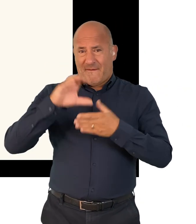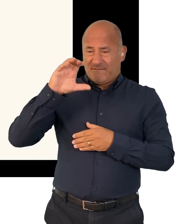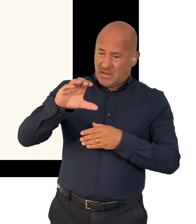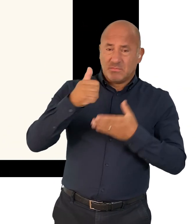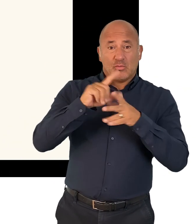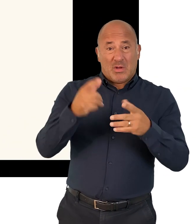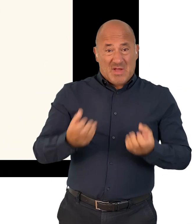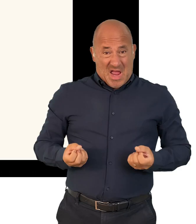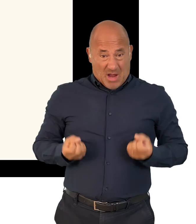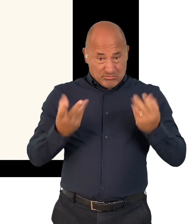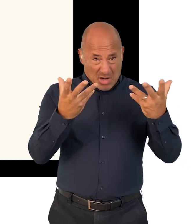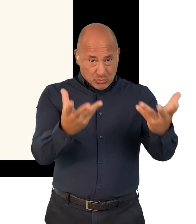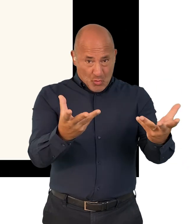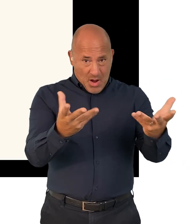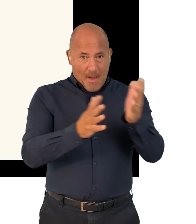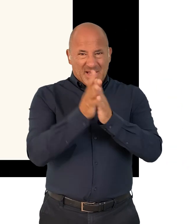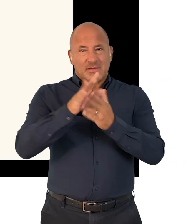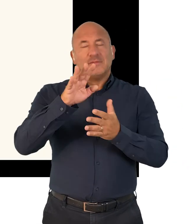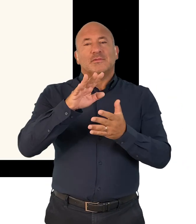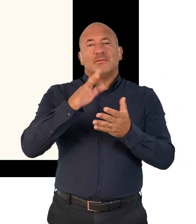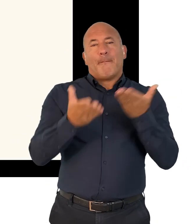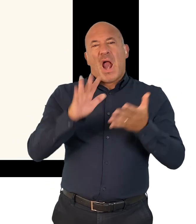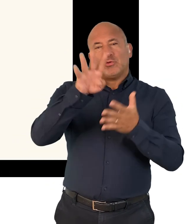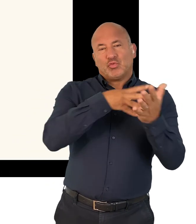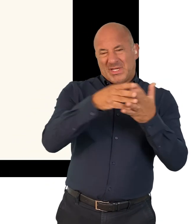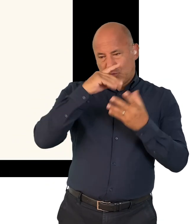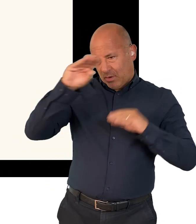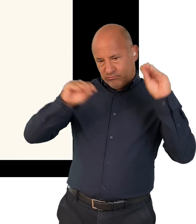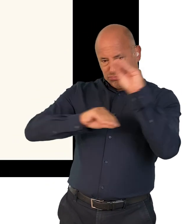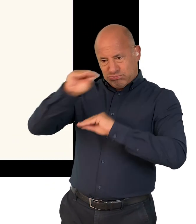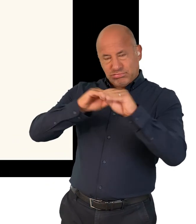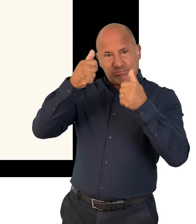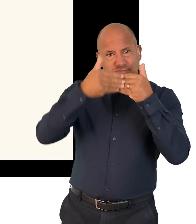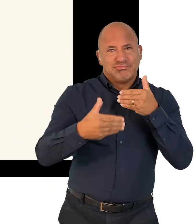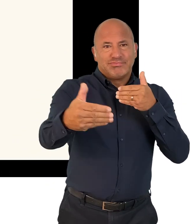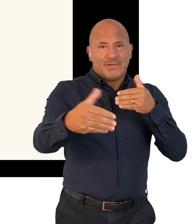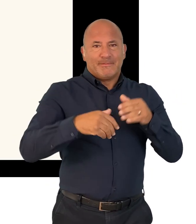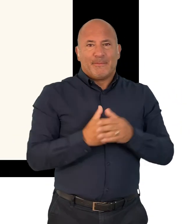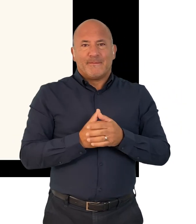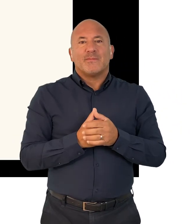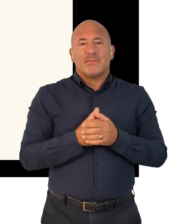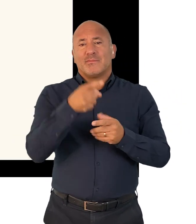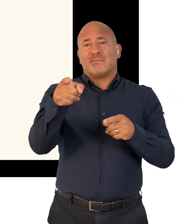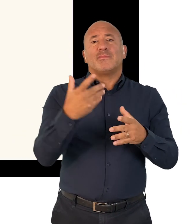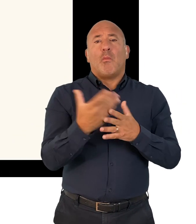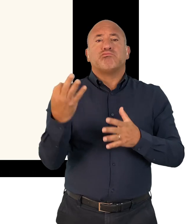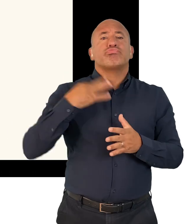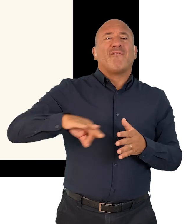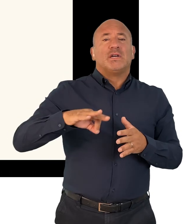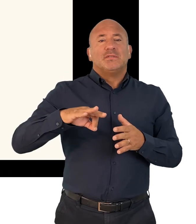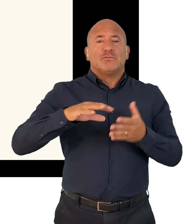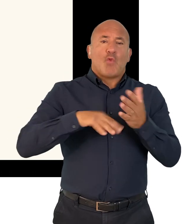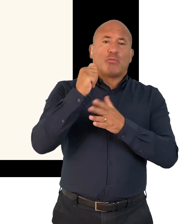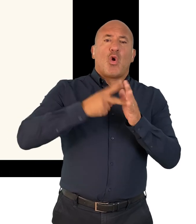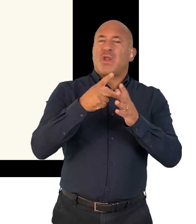only support expenditure that will be capitalised on your balance sheet. Applicants must be not-for-profit cultural organisations based